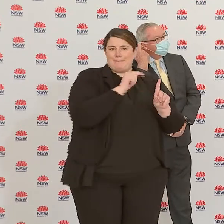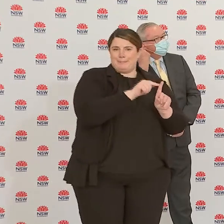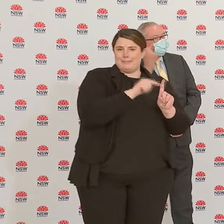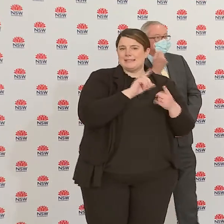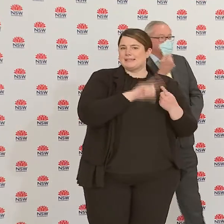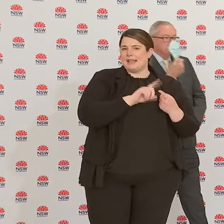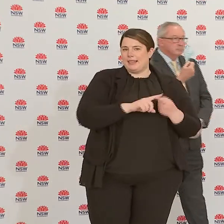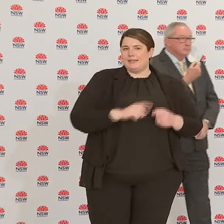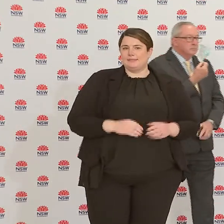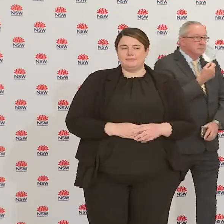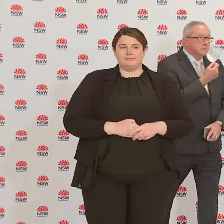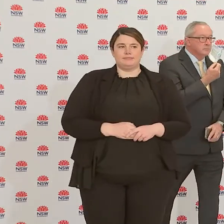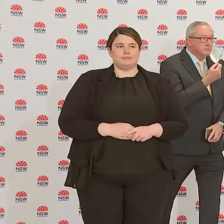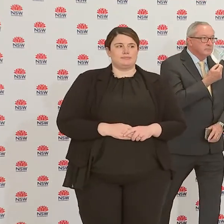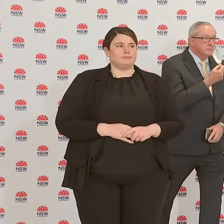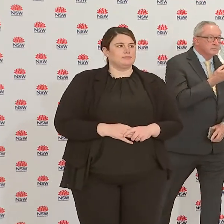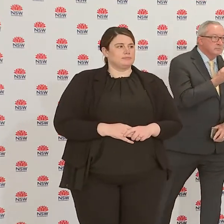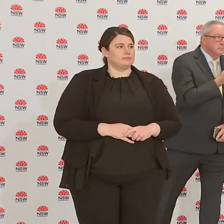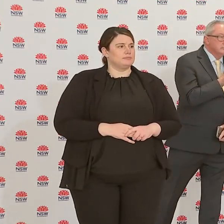Chan,